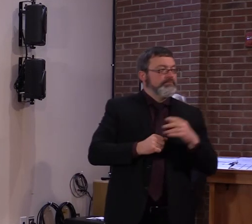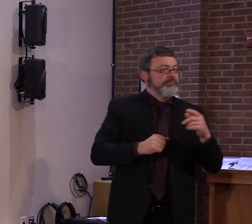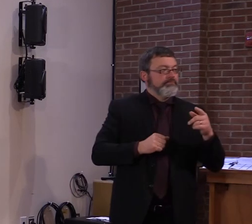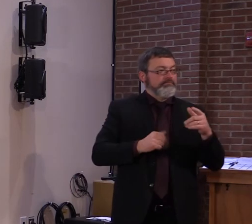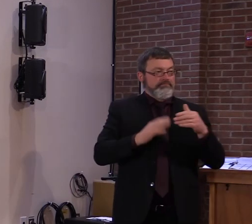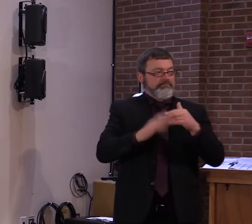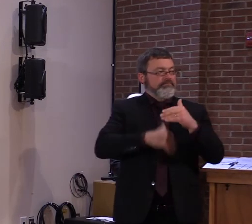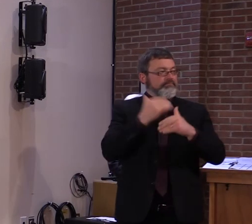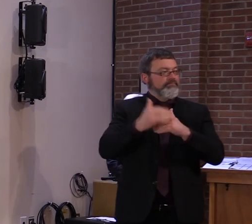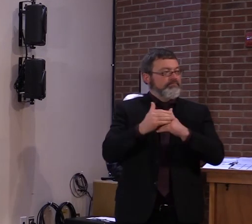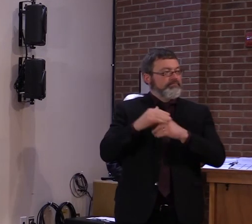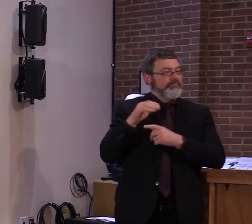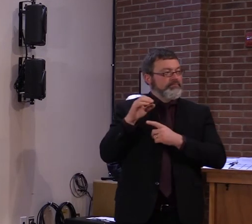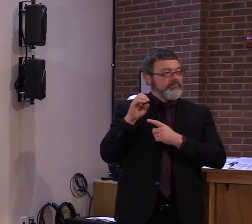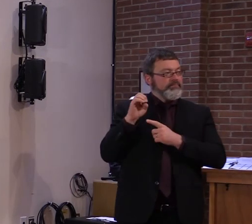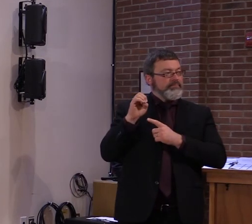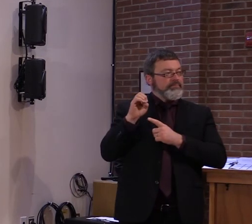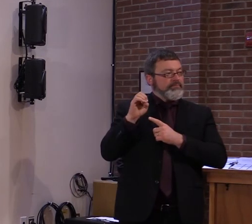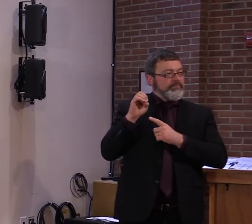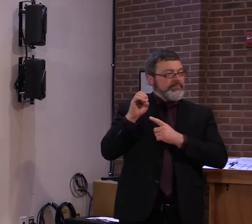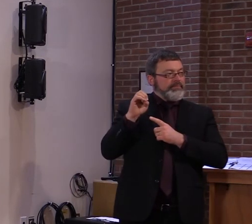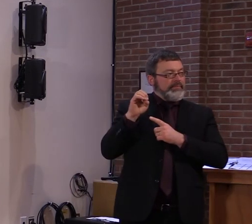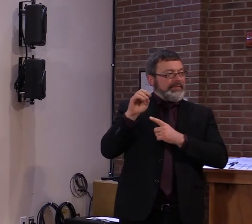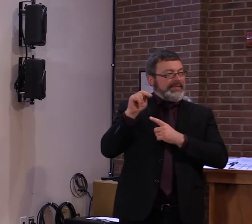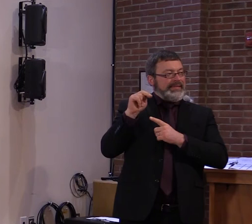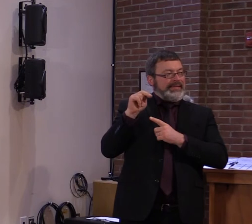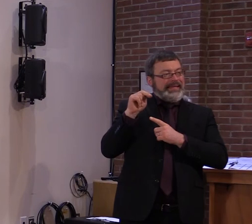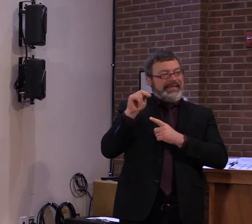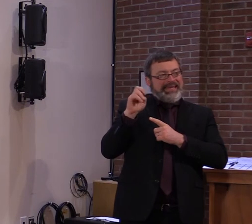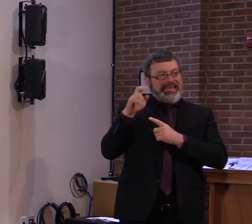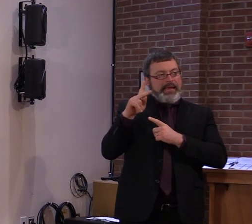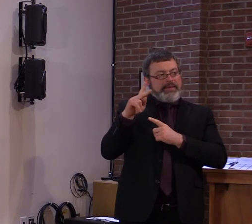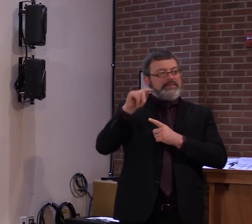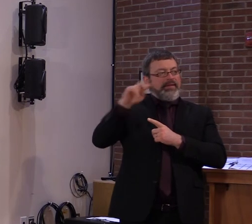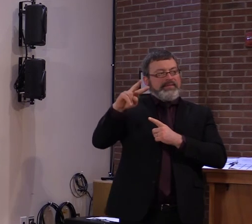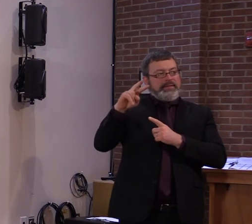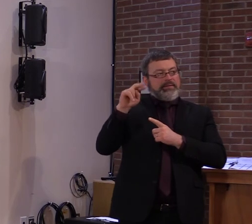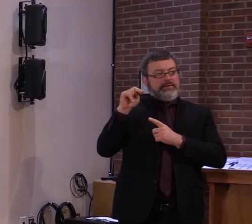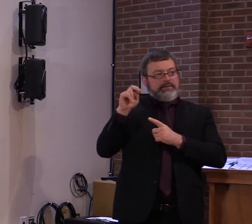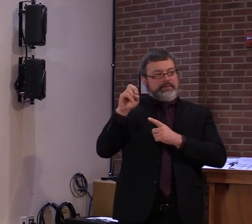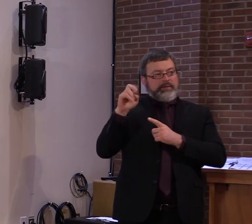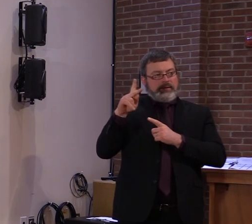Thanks. Steve, NEKTV, one question, please.